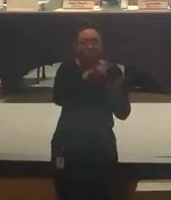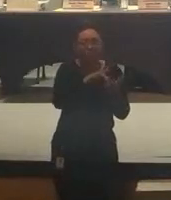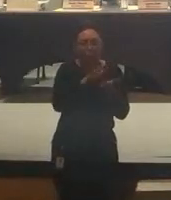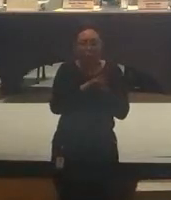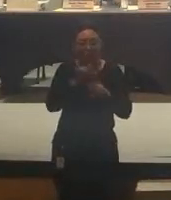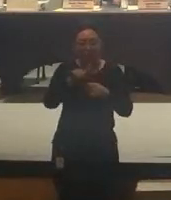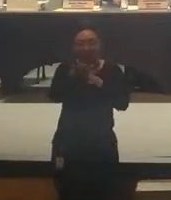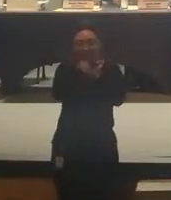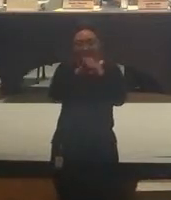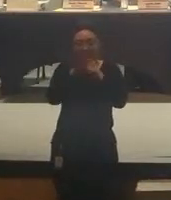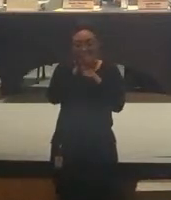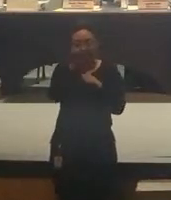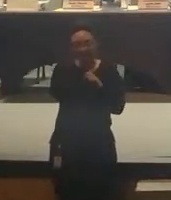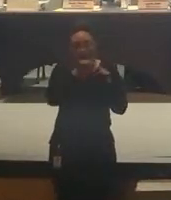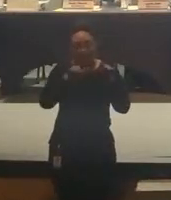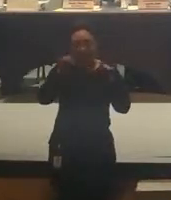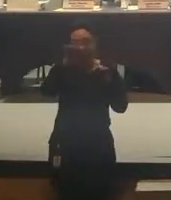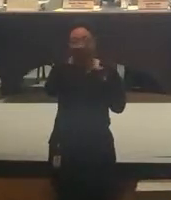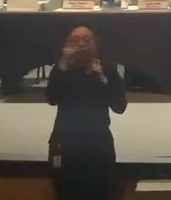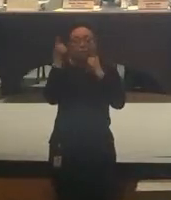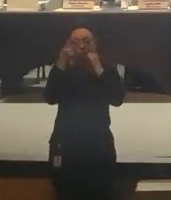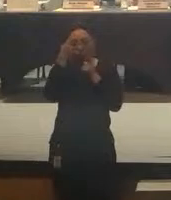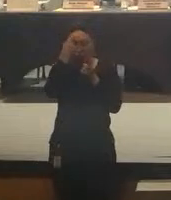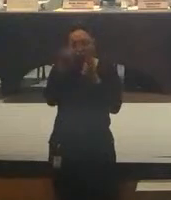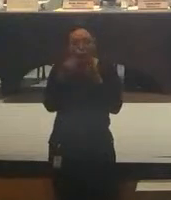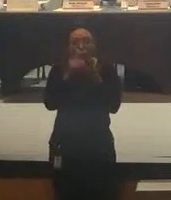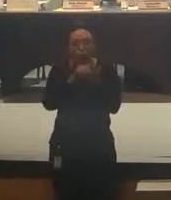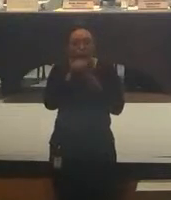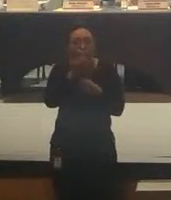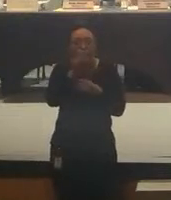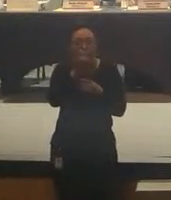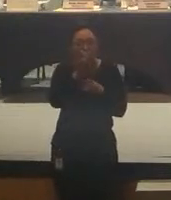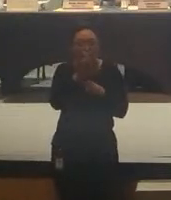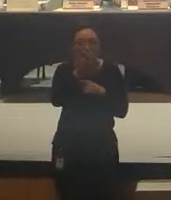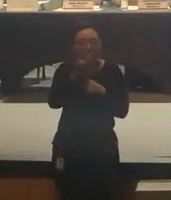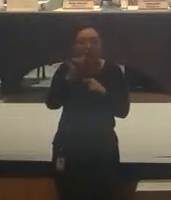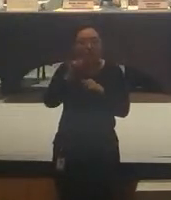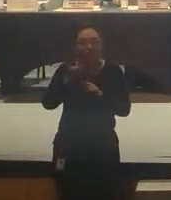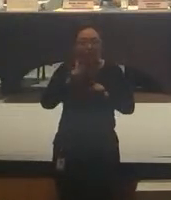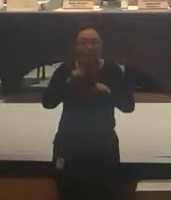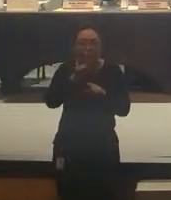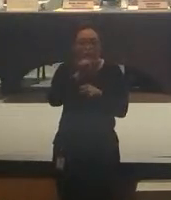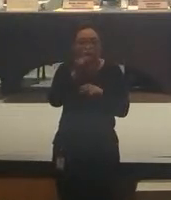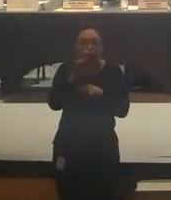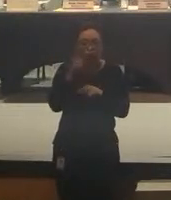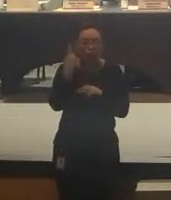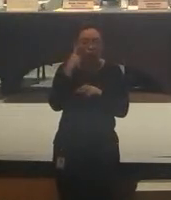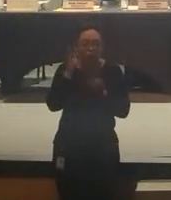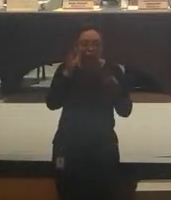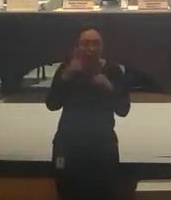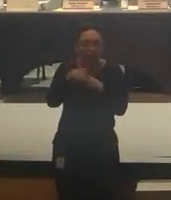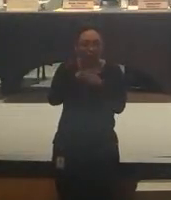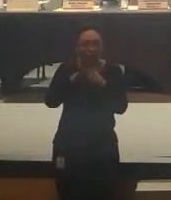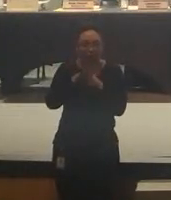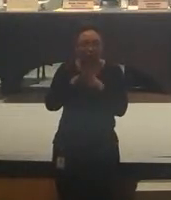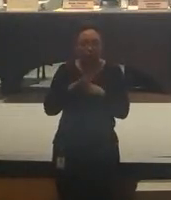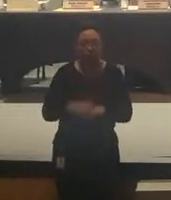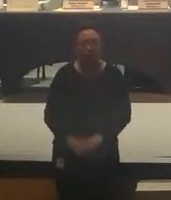These are the areas being considered for rezoning by the Attendance Zone Advisory Commission for Focus Area